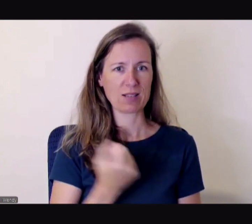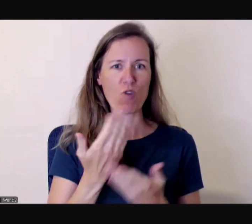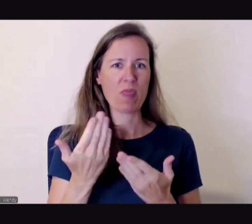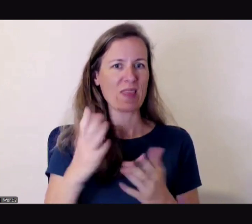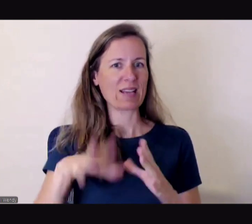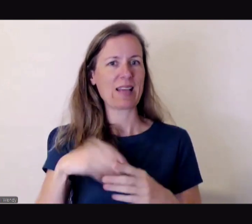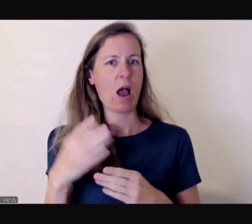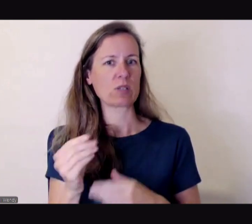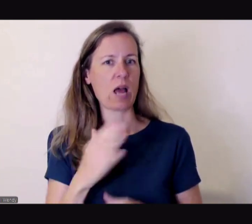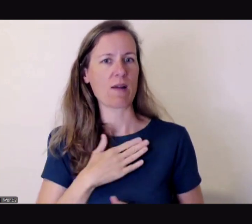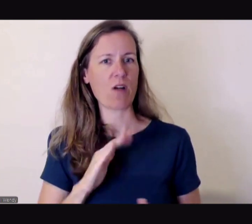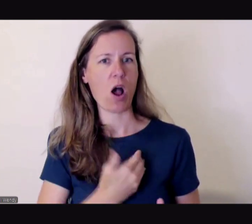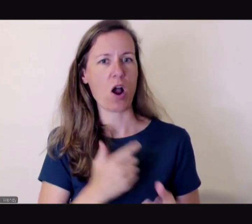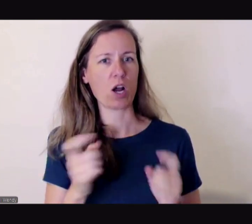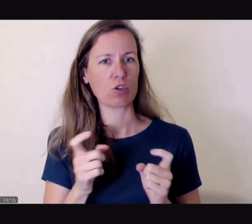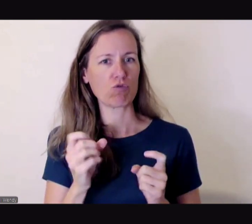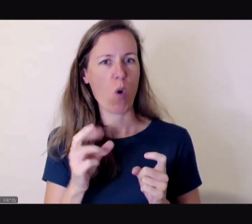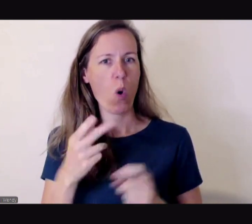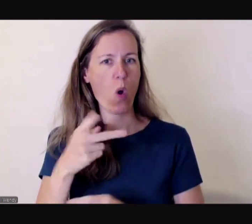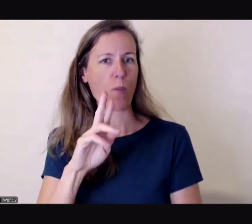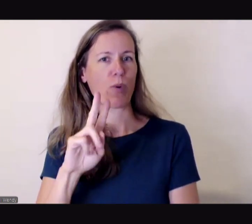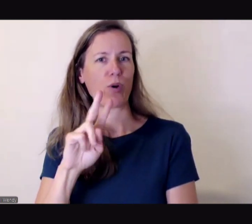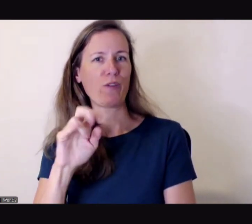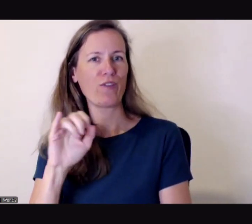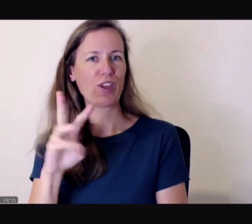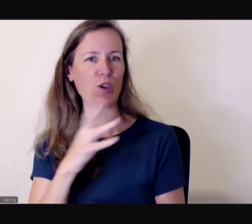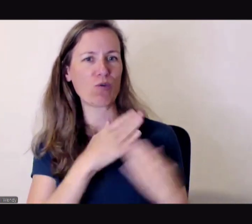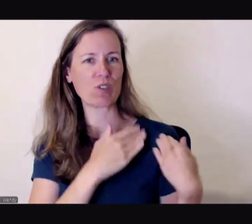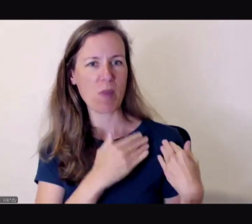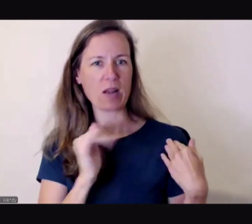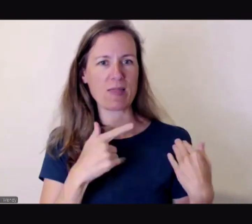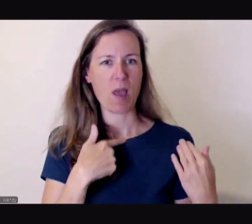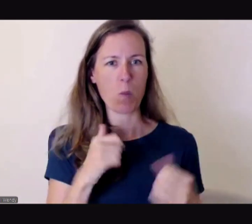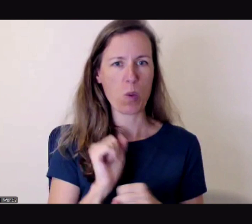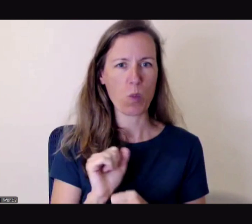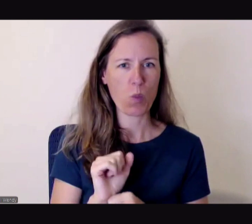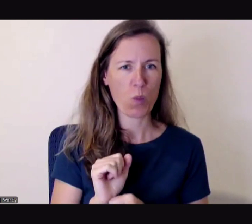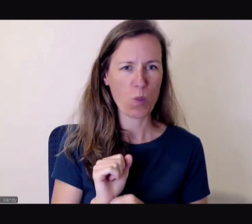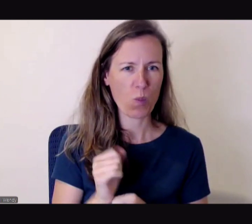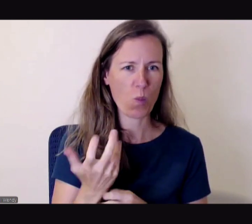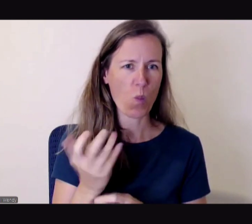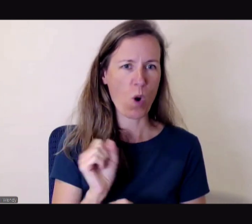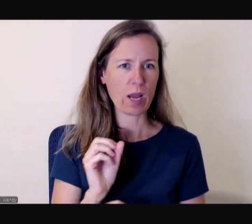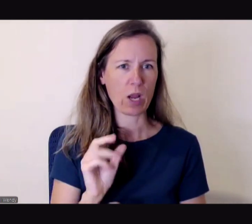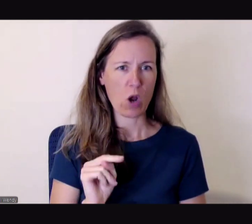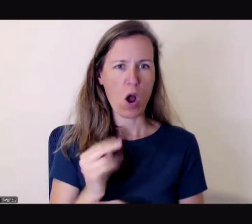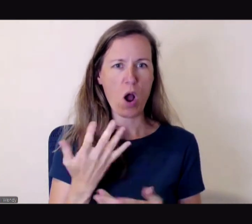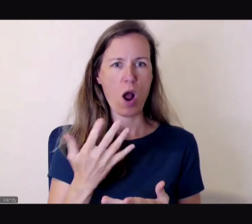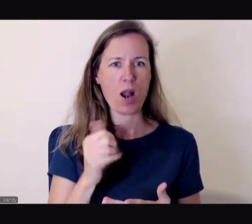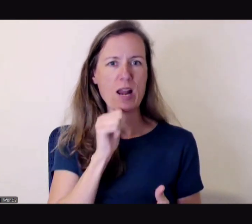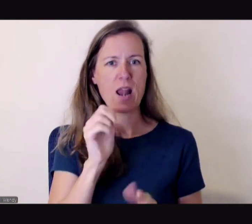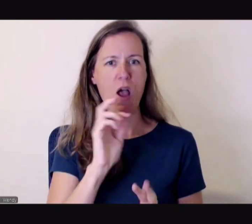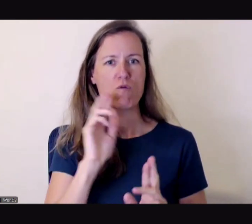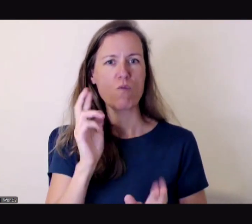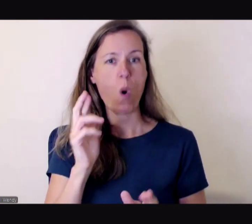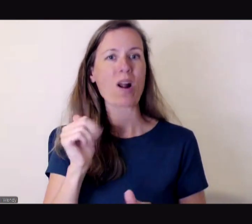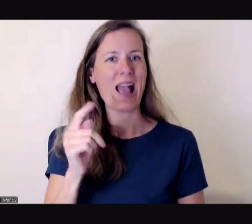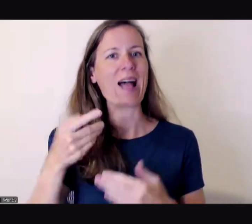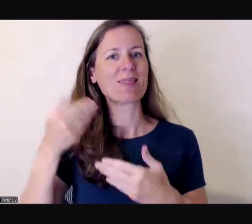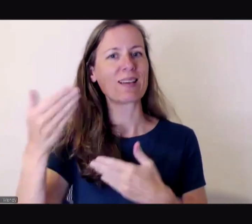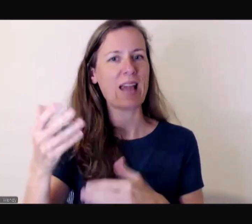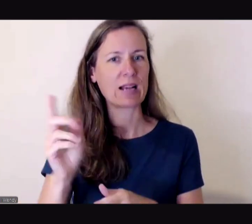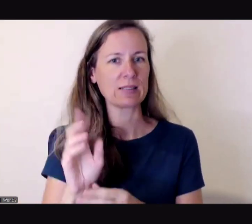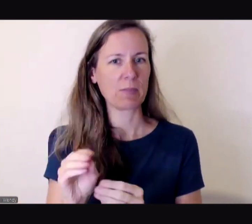enough. With every election cycle, there is some of this, but the frequency and scale of it this time was off the